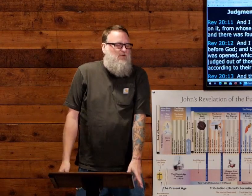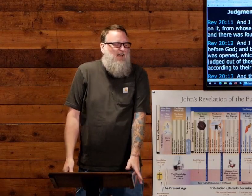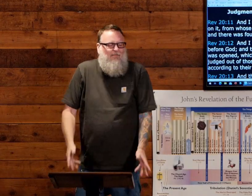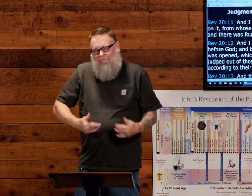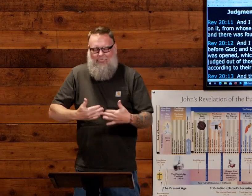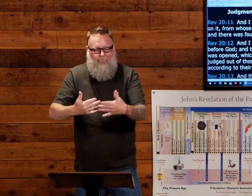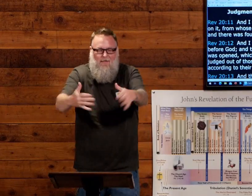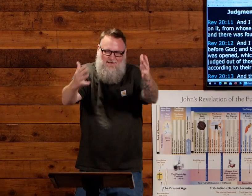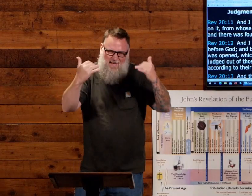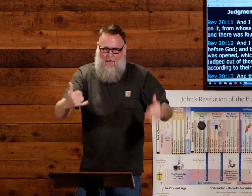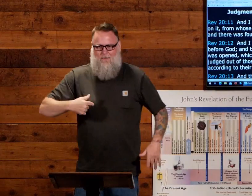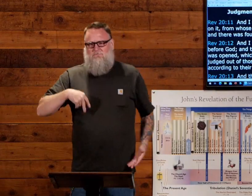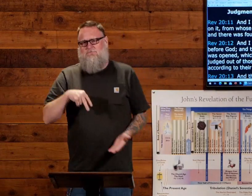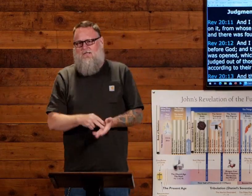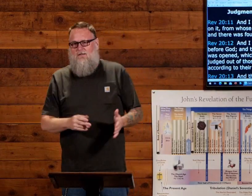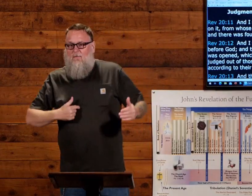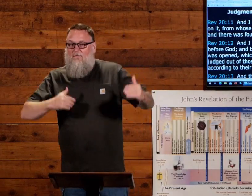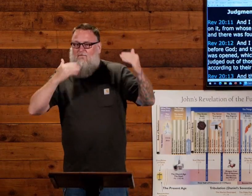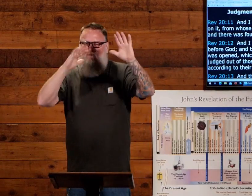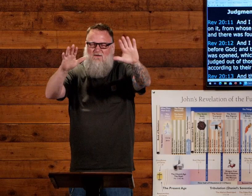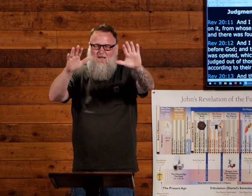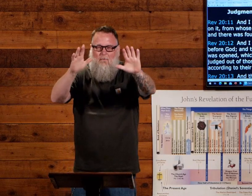water and stuff, and I was like,